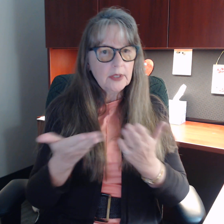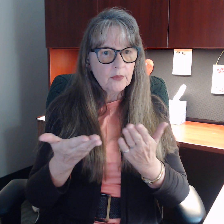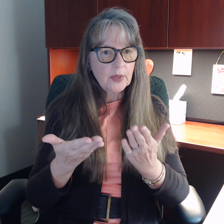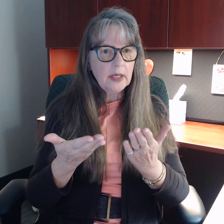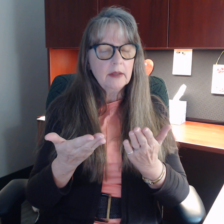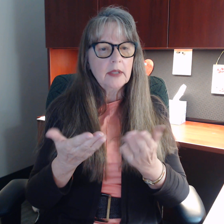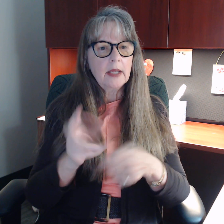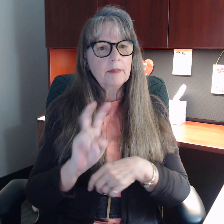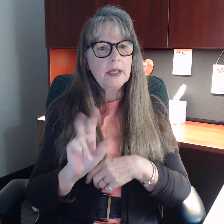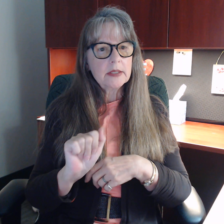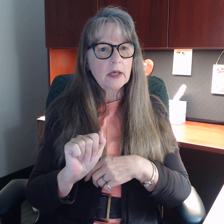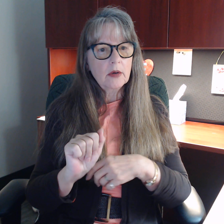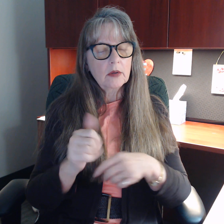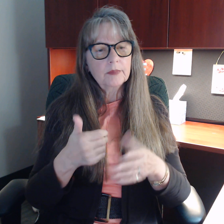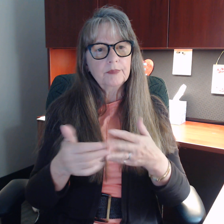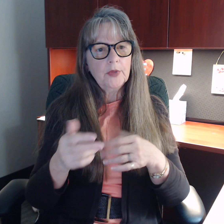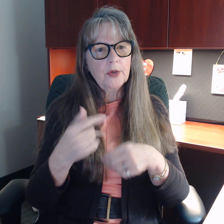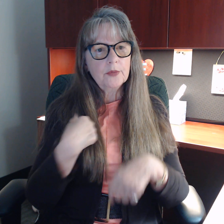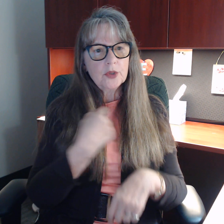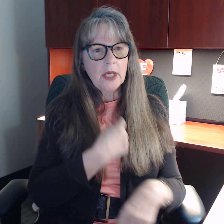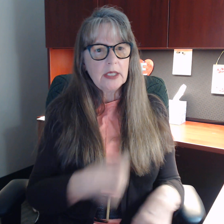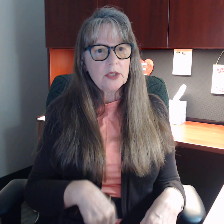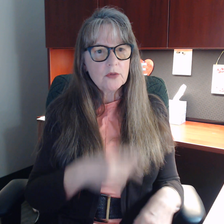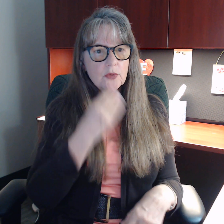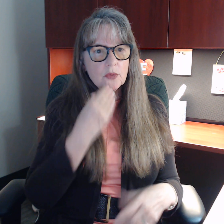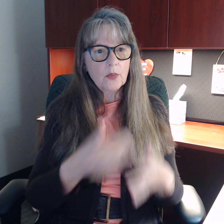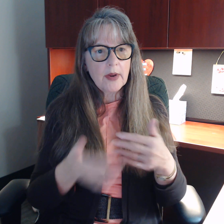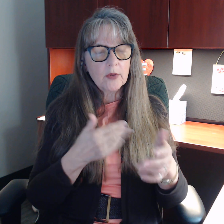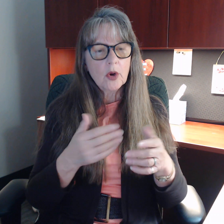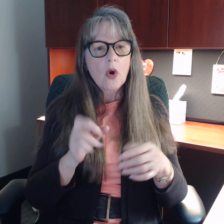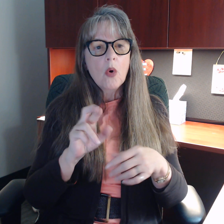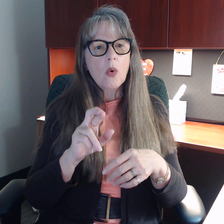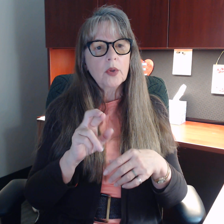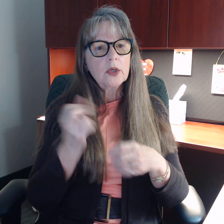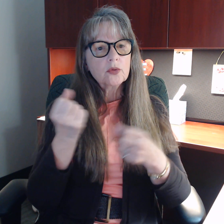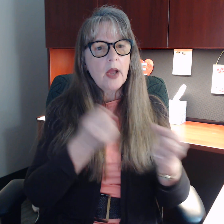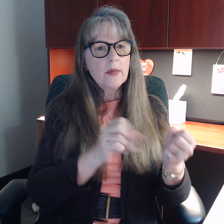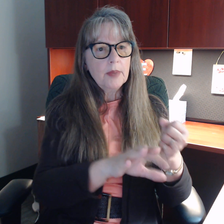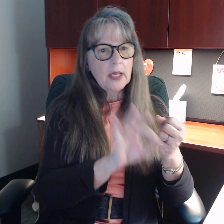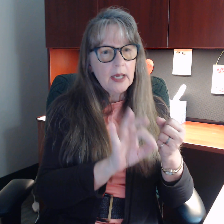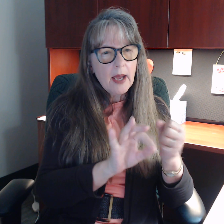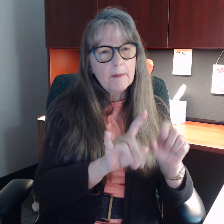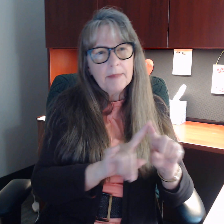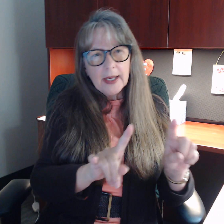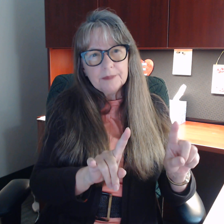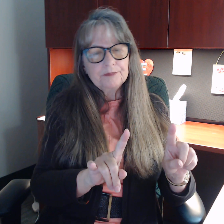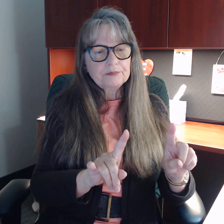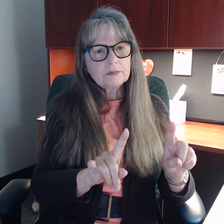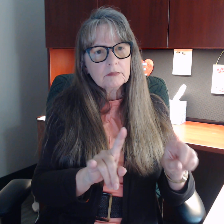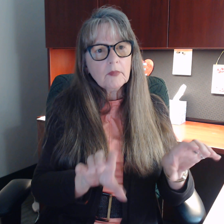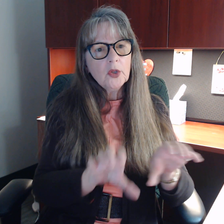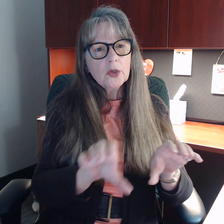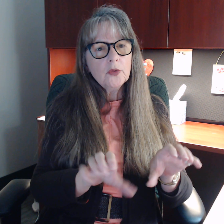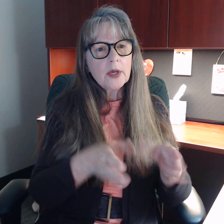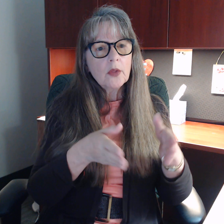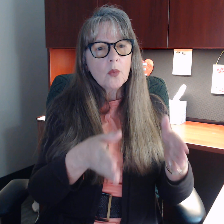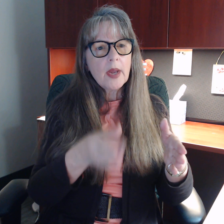delivery, like pizza or, Chinese food or whatever, or you could drive and pick it up. But you could do that on the way